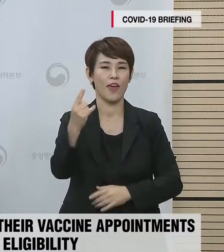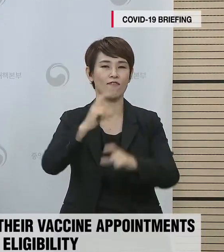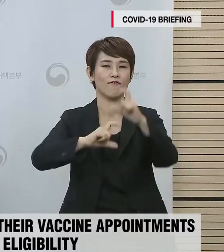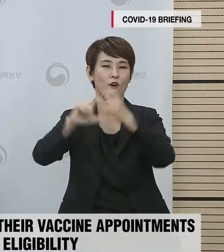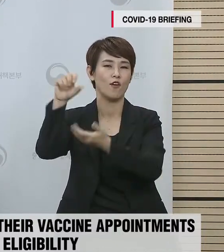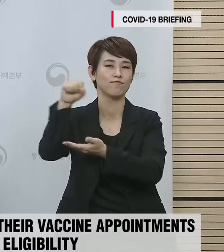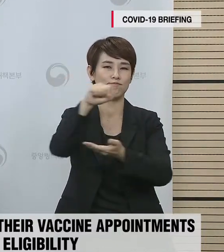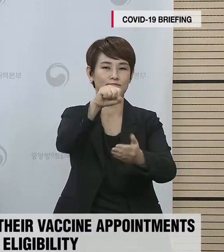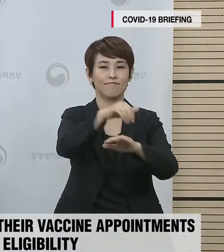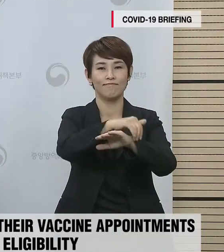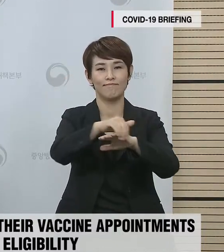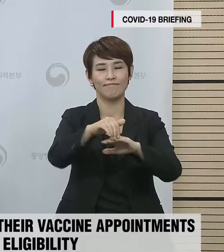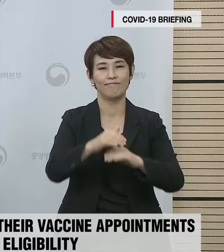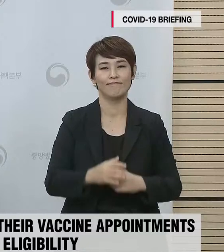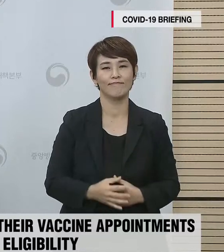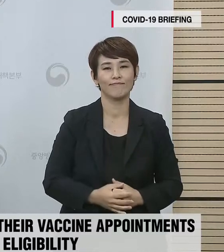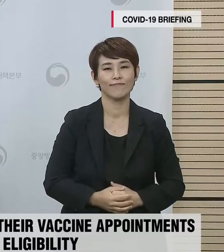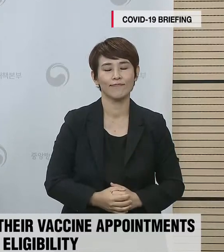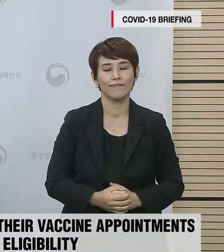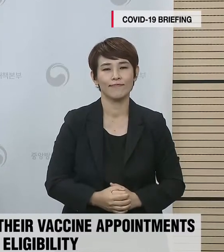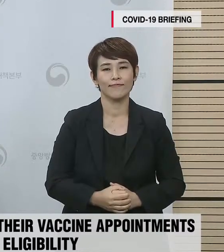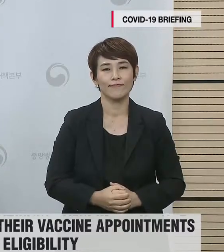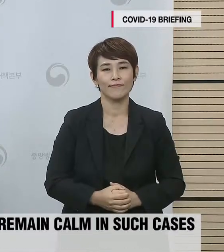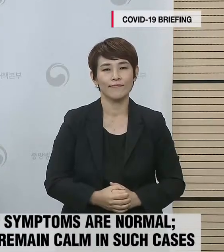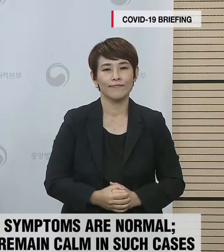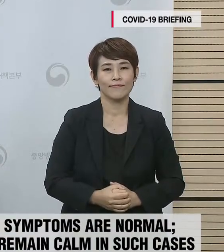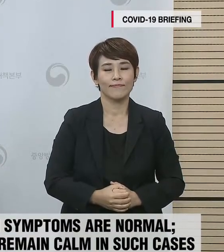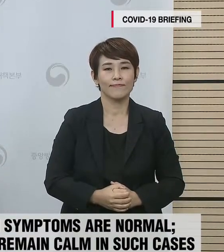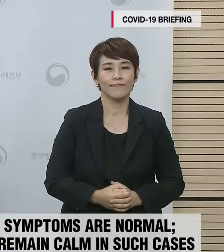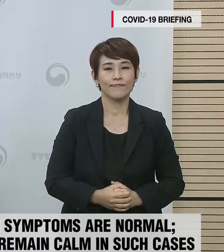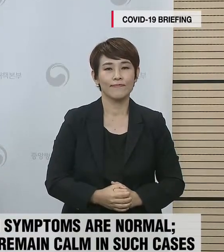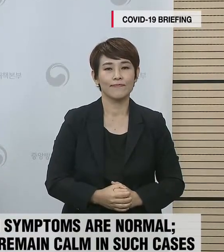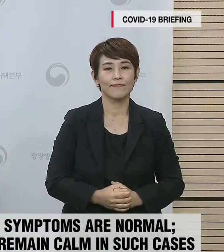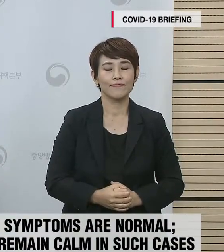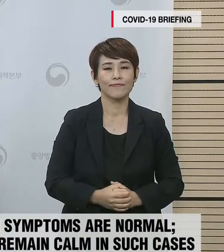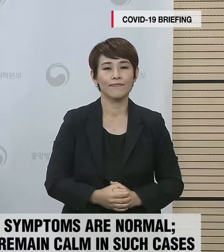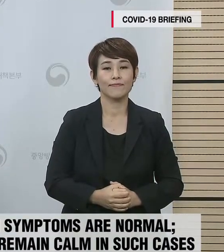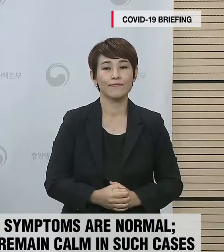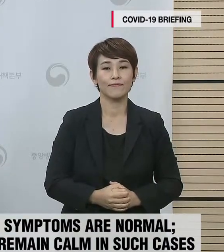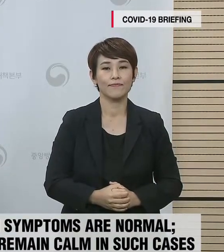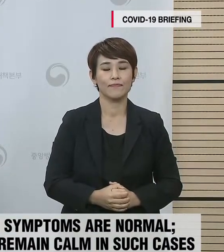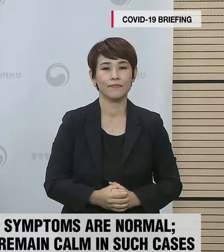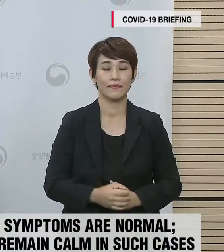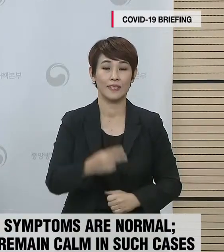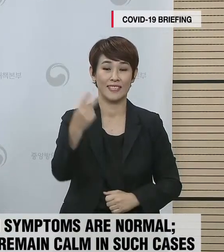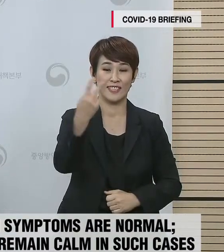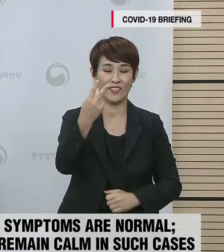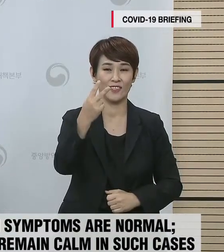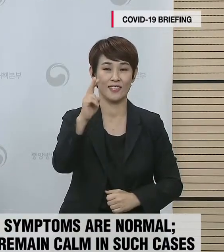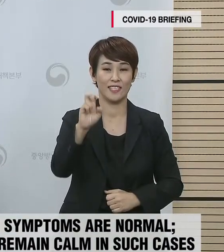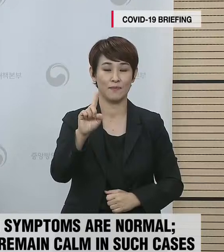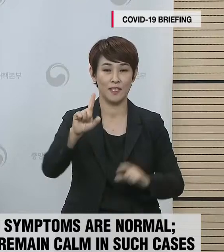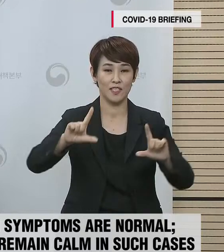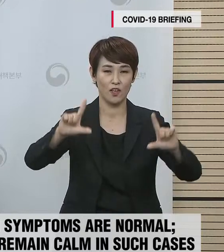have 6.2 million more doses to be supplied until the first week of June. And in the